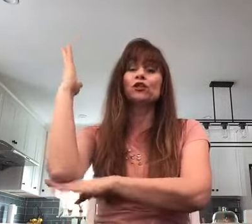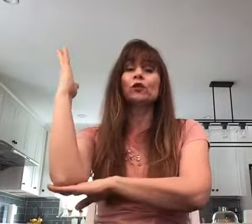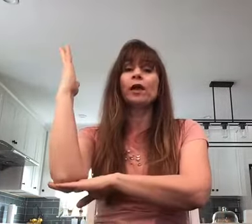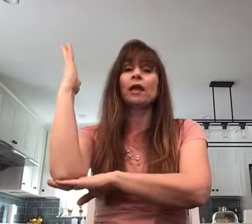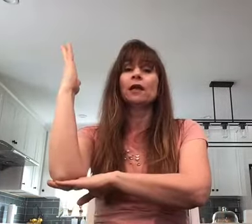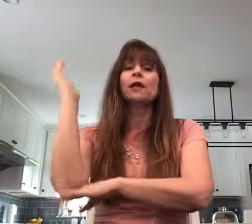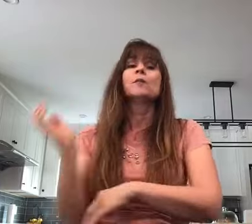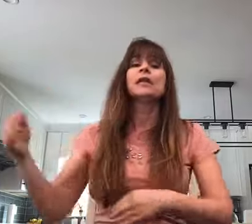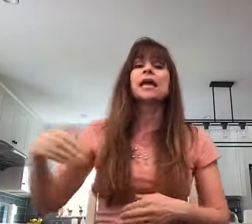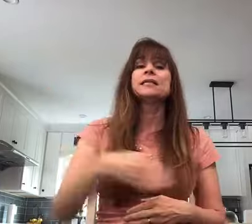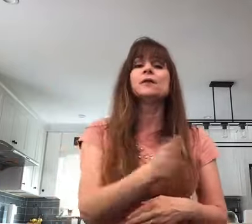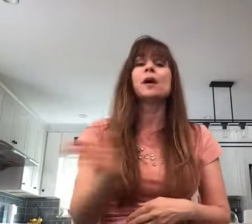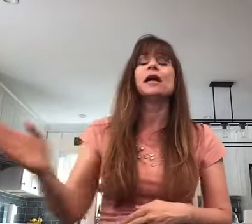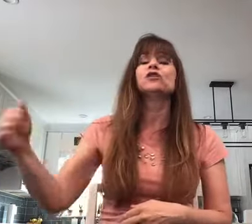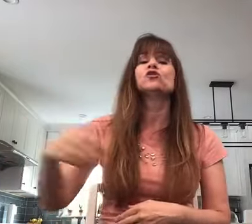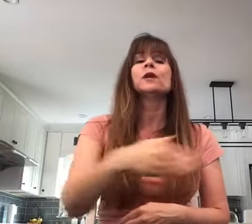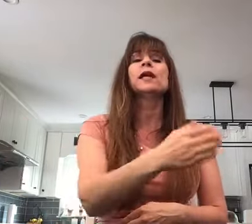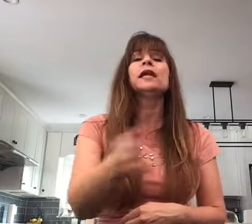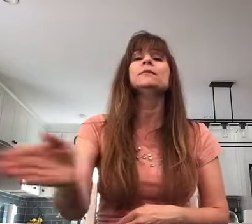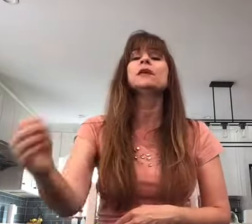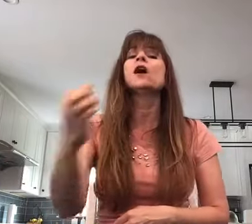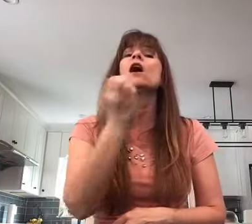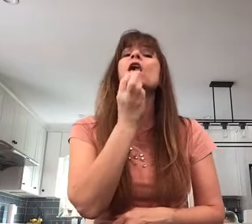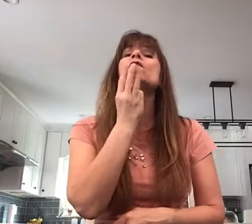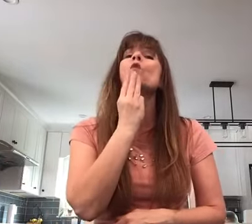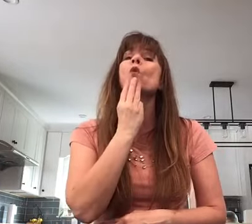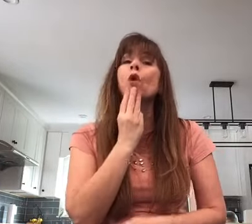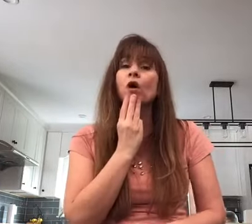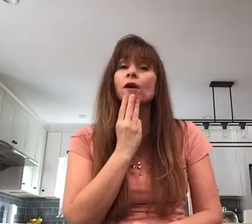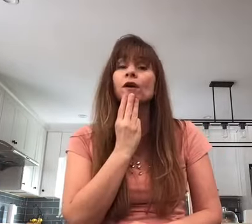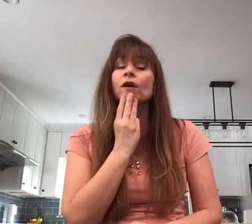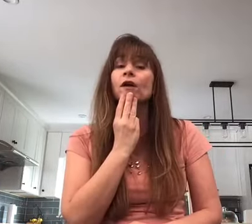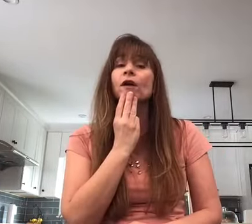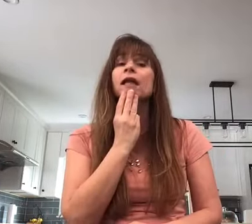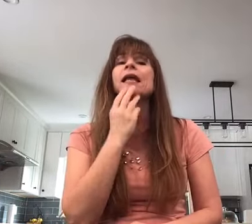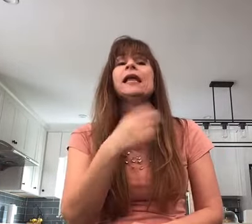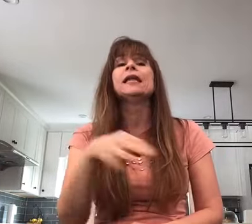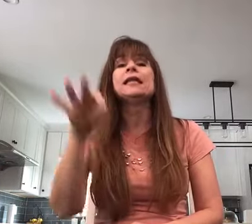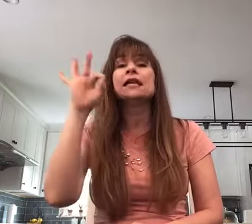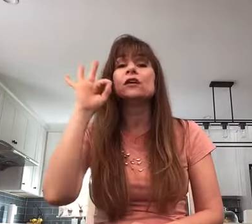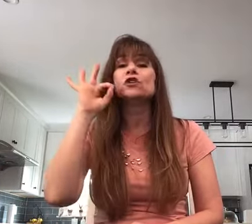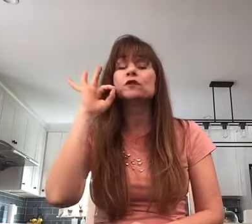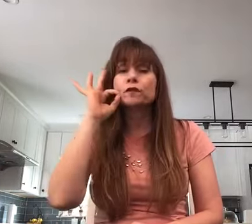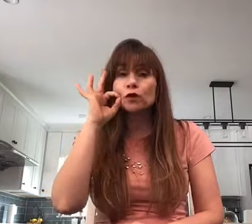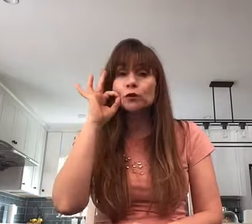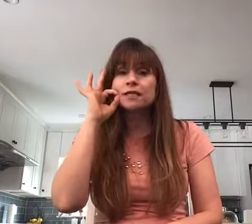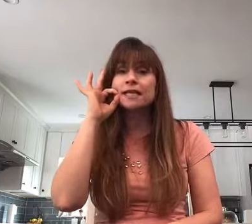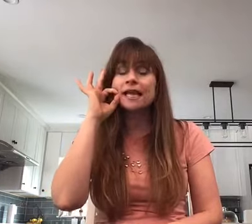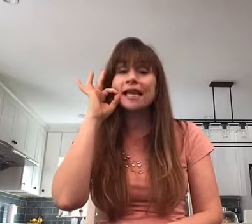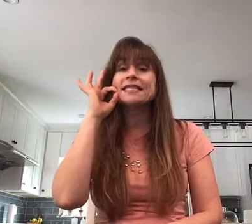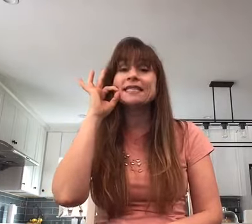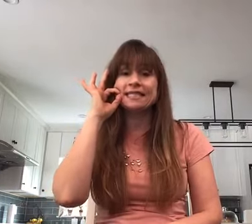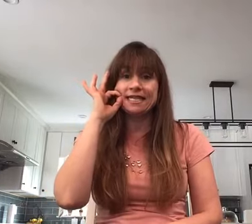tree planted by streams of water. It yields fruit in